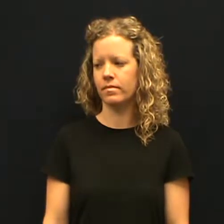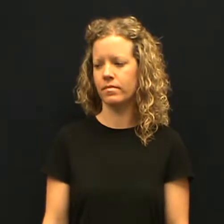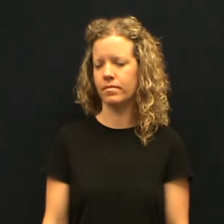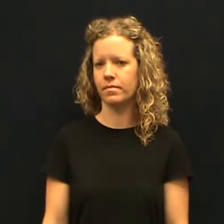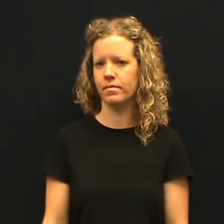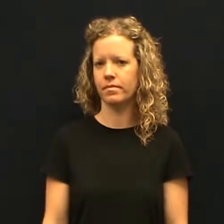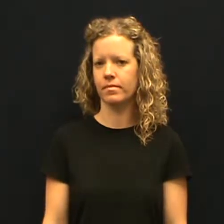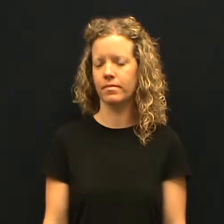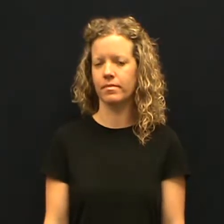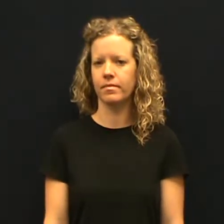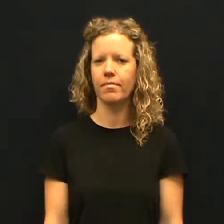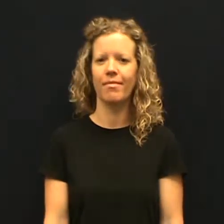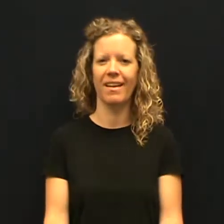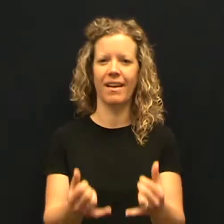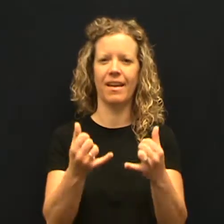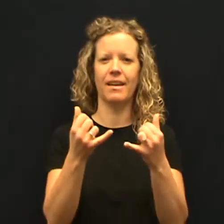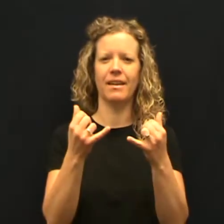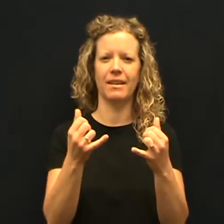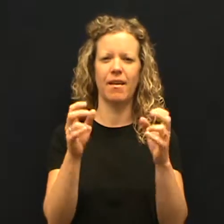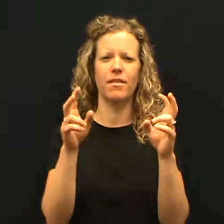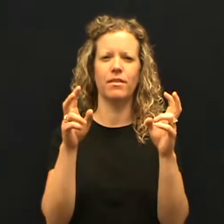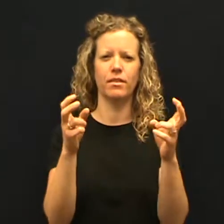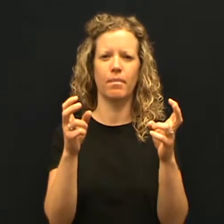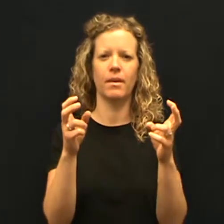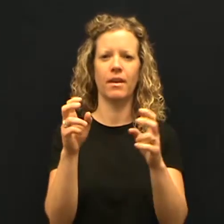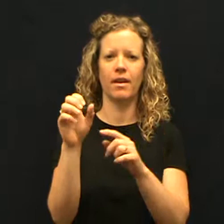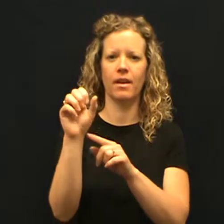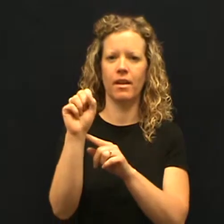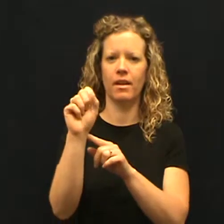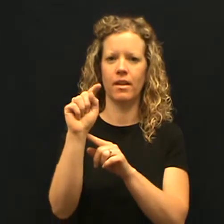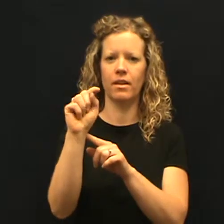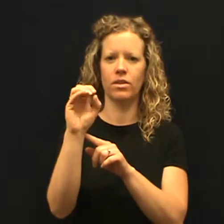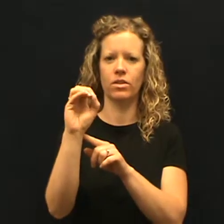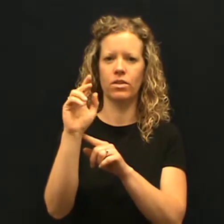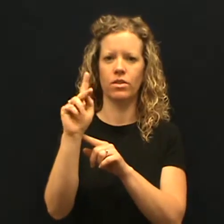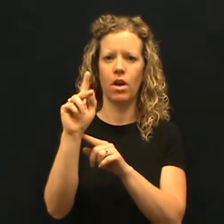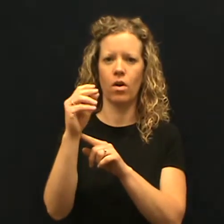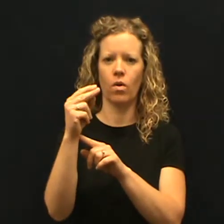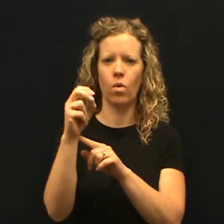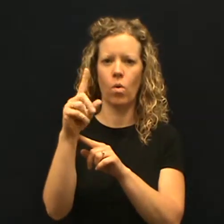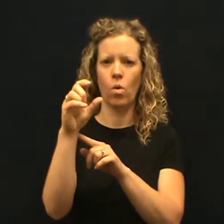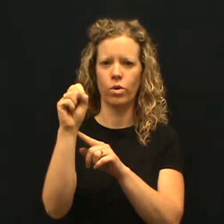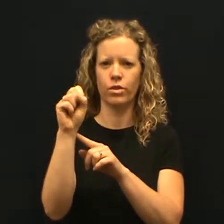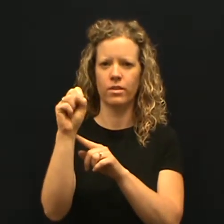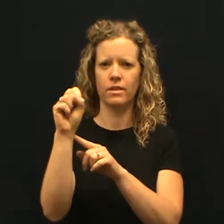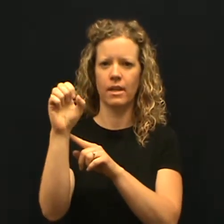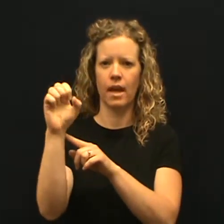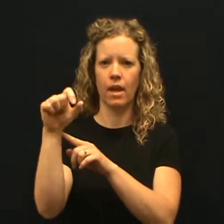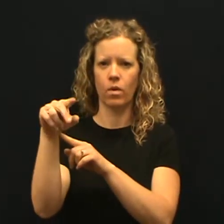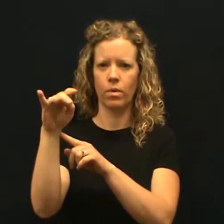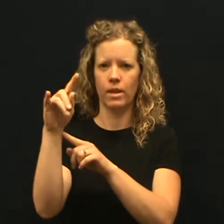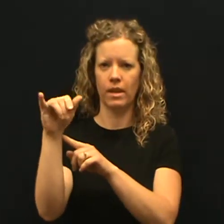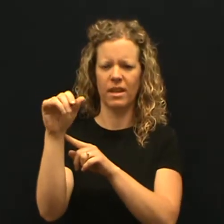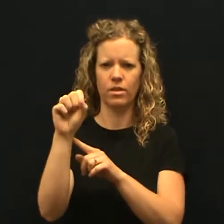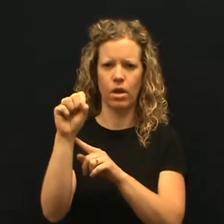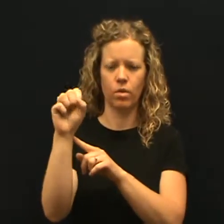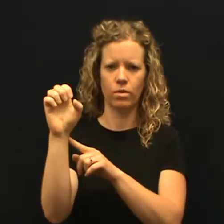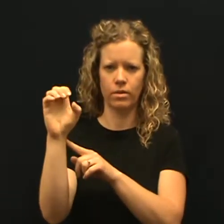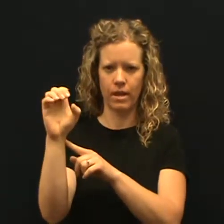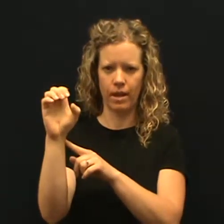Today we're going to look at stockholders' equity and through 5 learning objectives like we generally do with these integrated PowerPoint